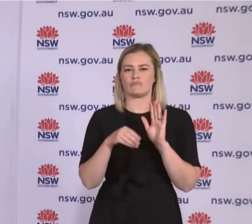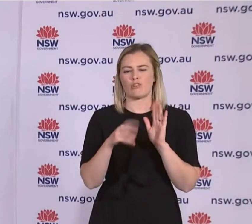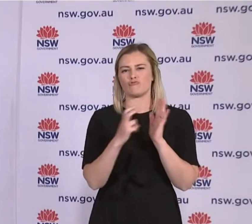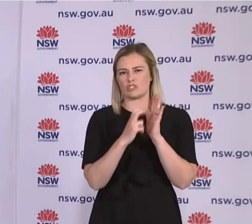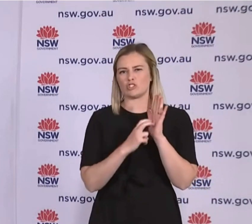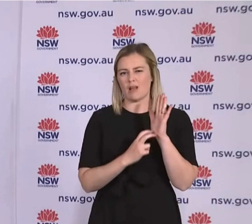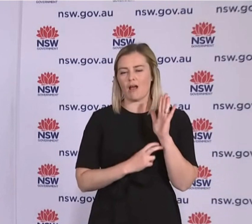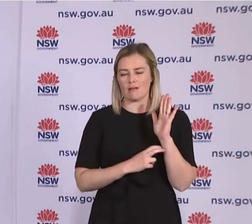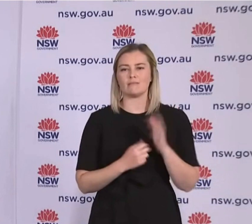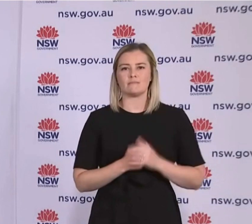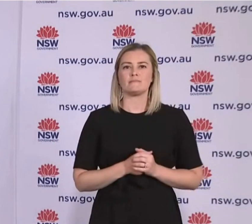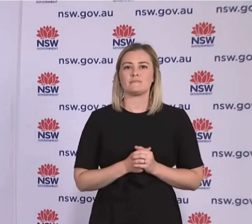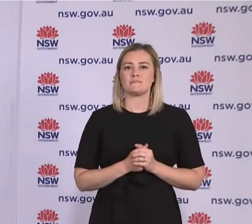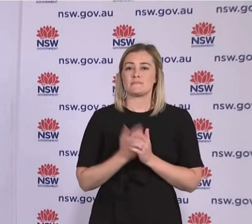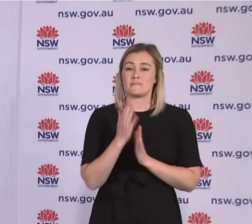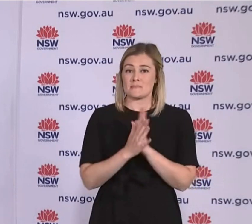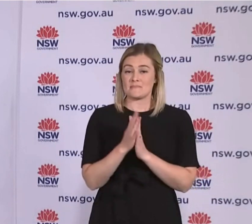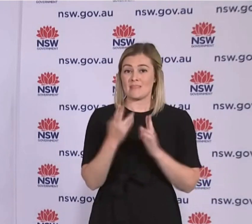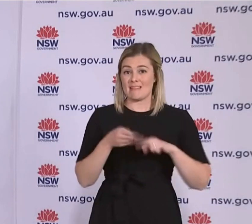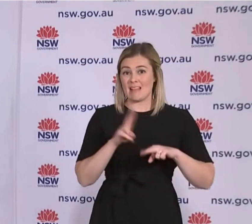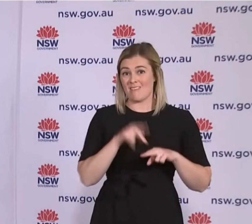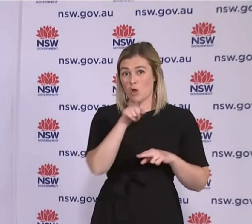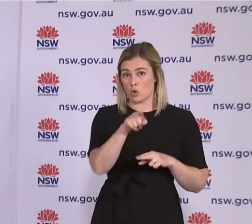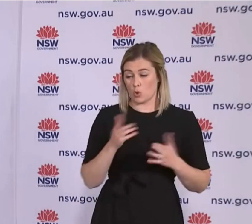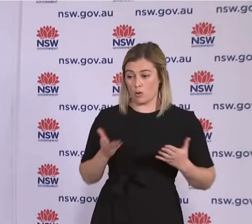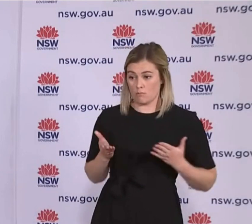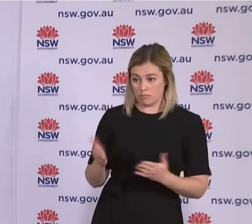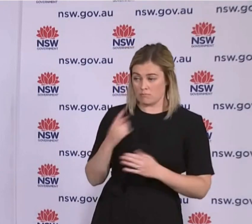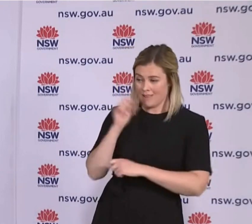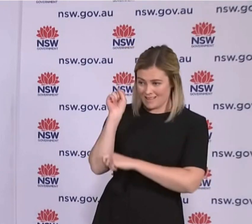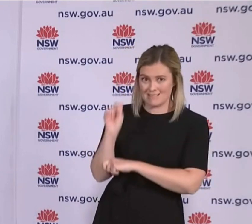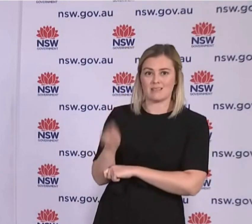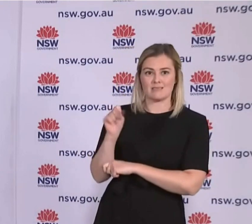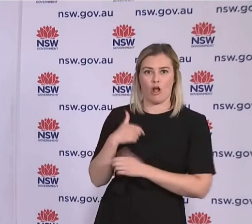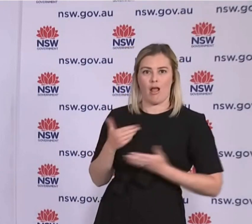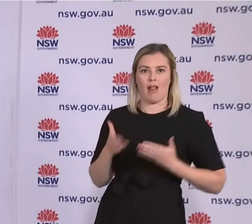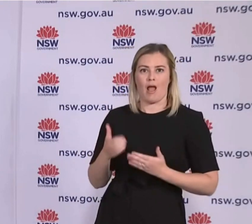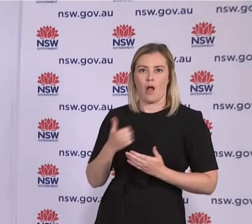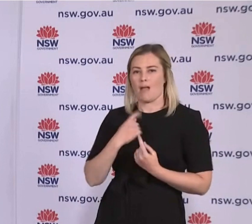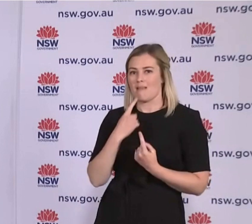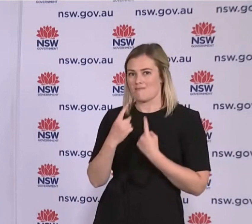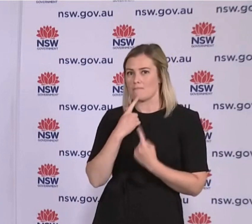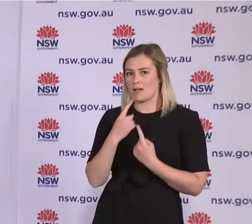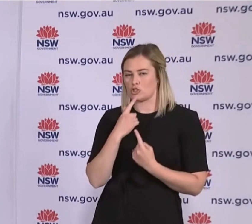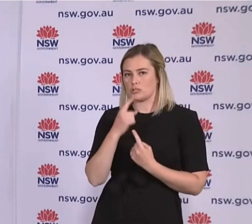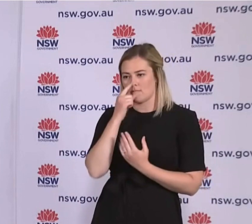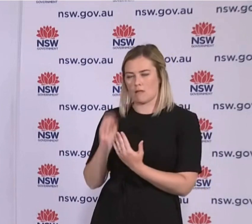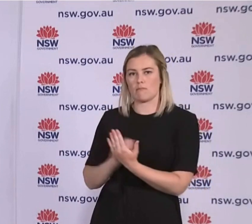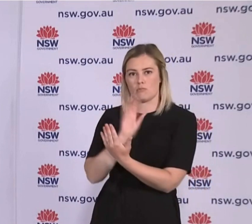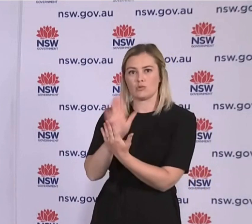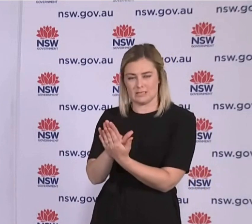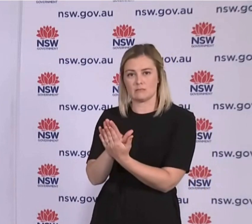and provided you consent, your authority, your controls, because it's your data, provided you give